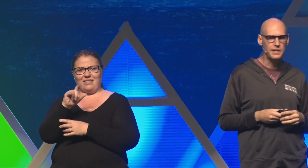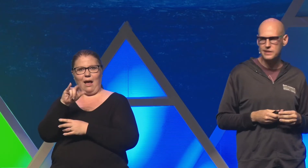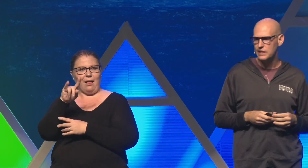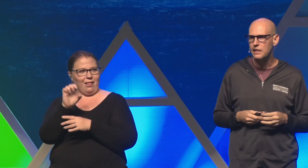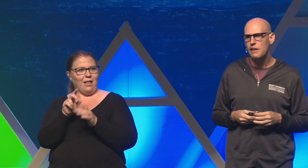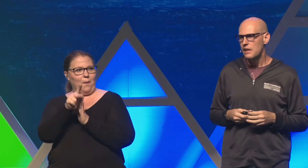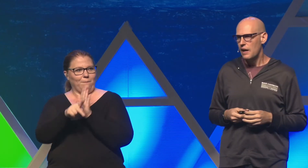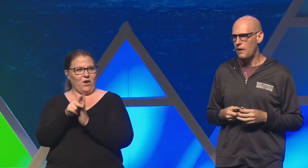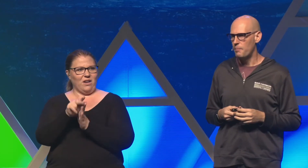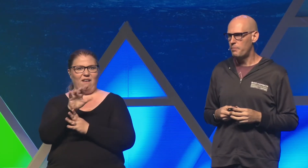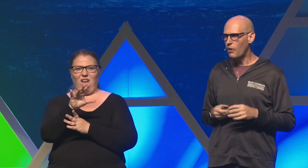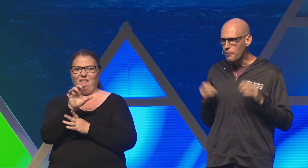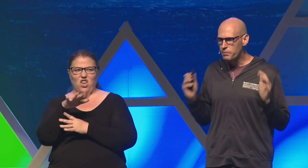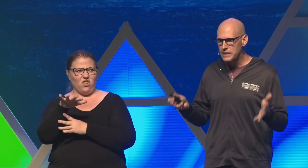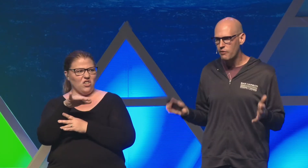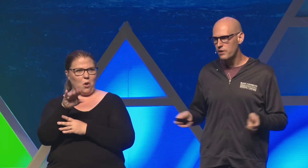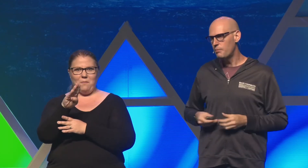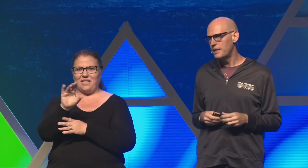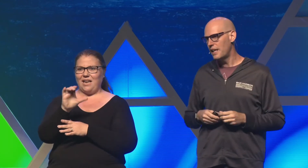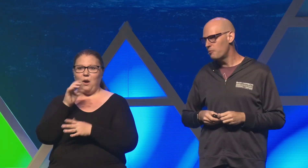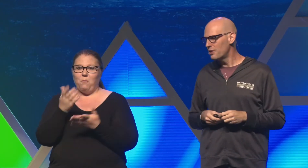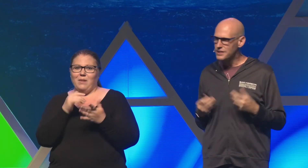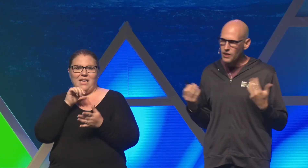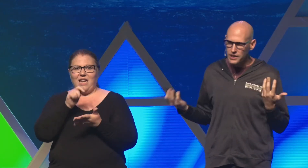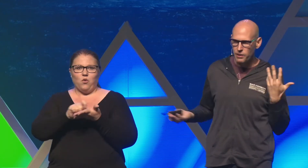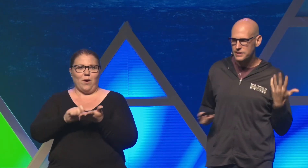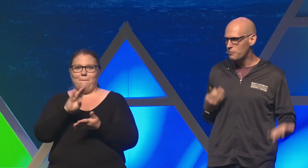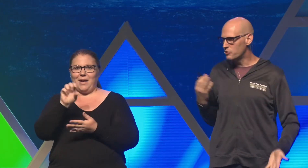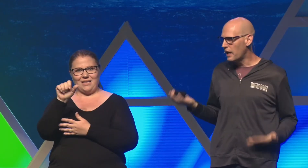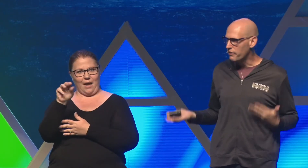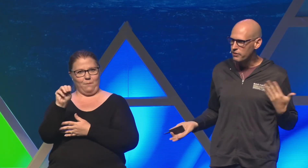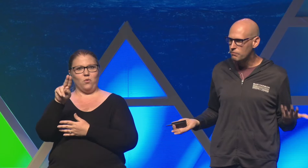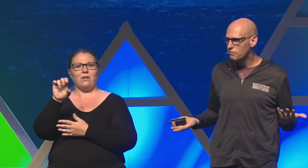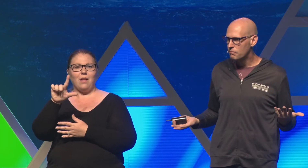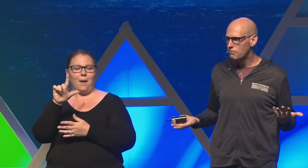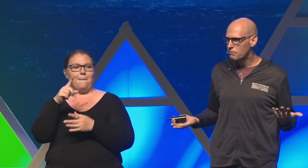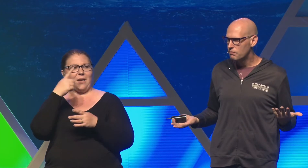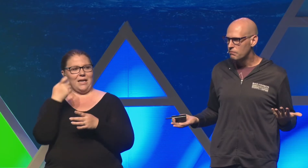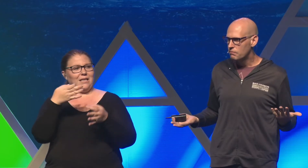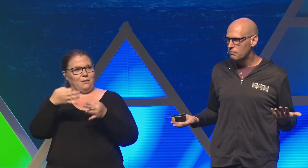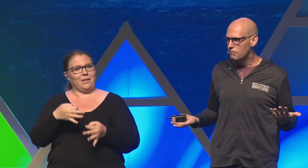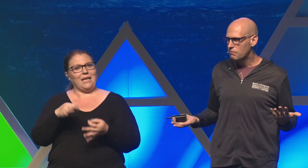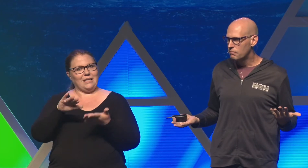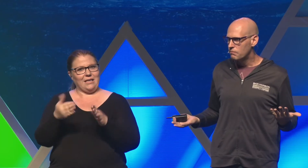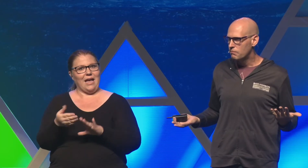so BC. Probably not written by Samuel because it talks about Samuel's death.